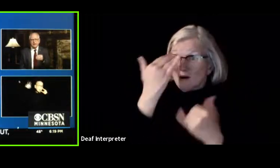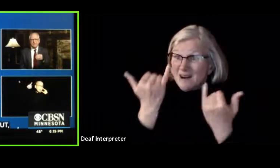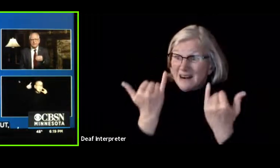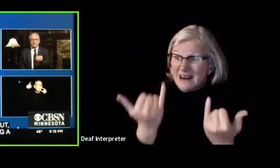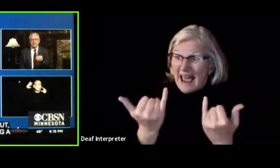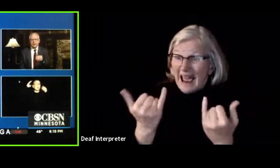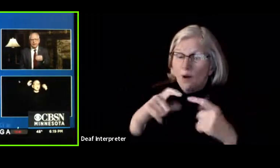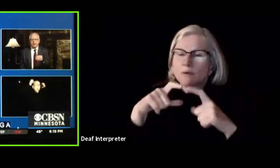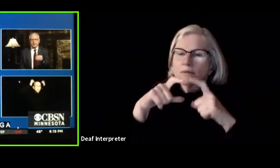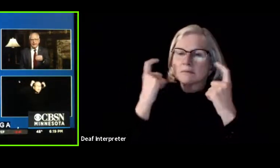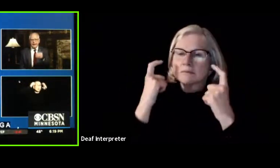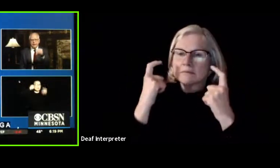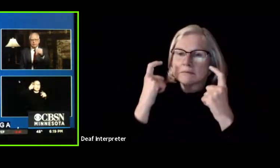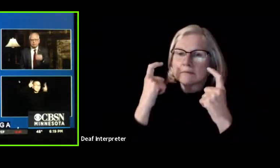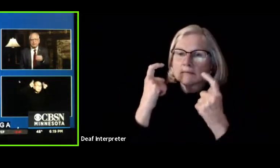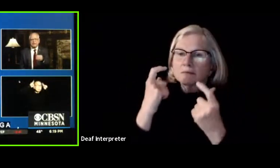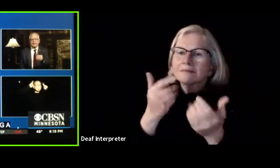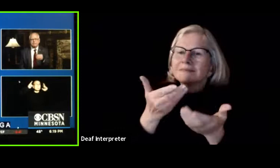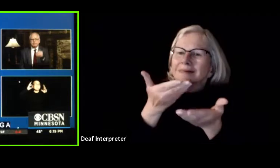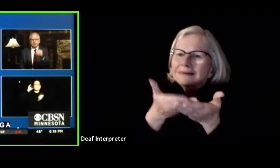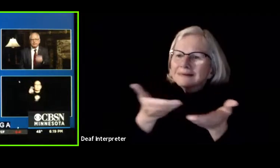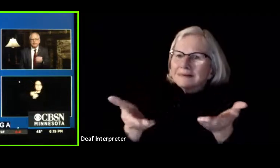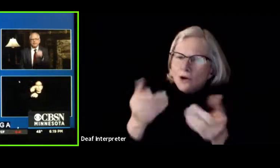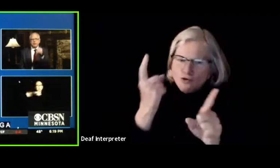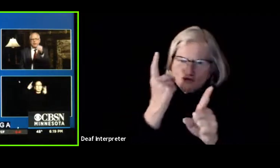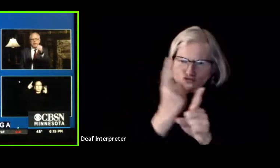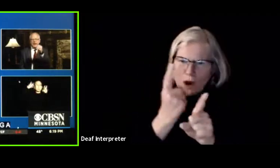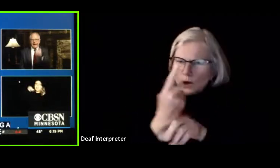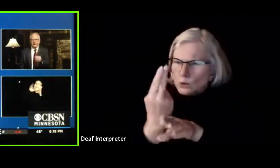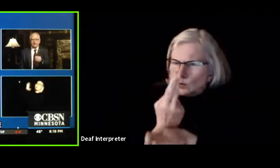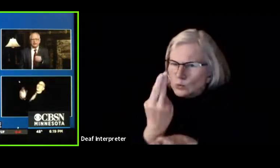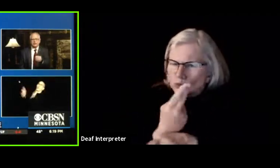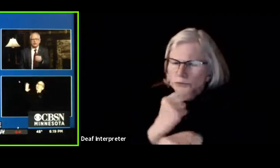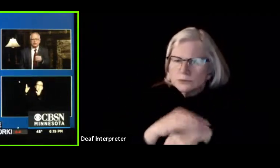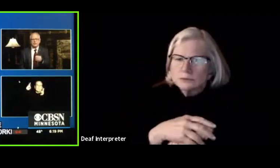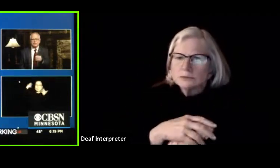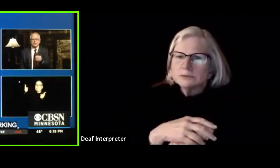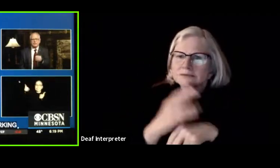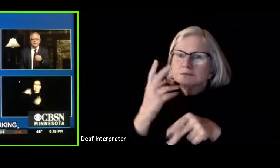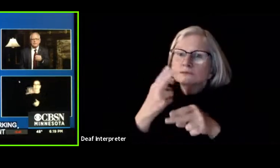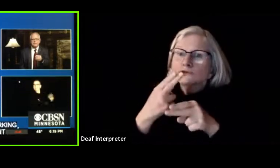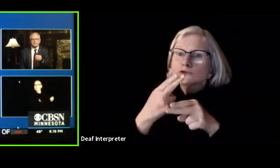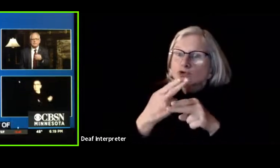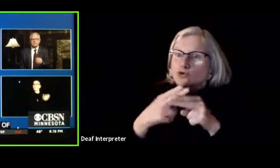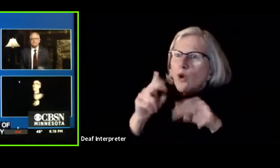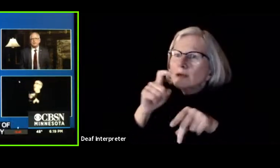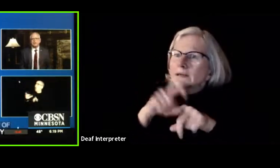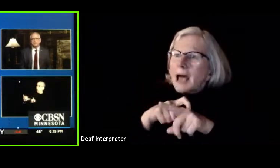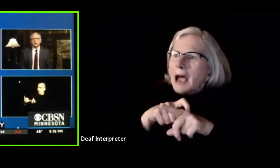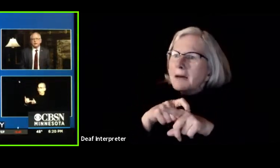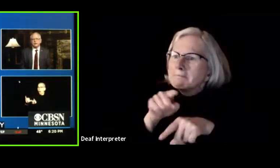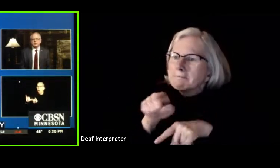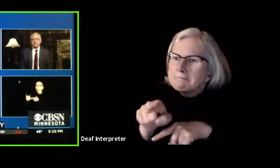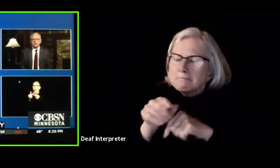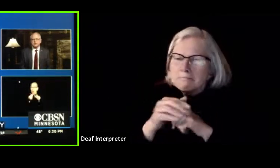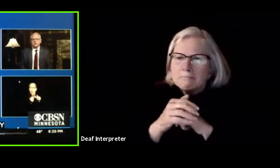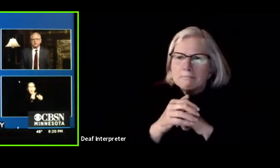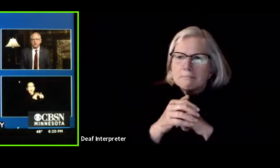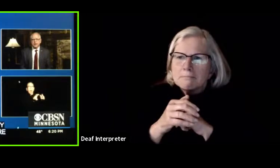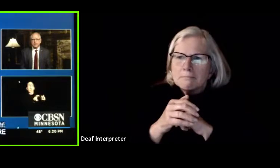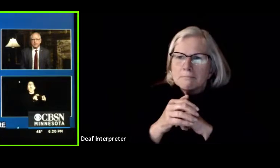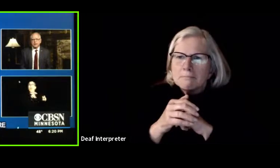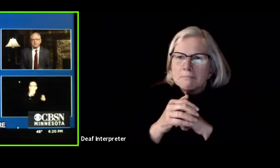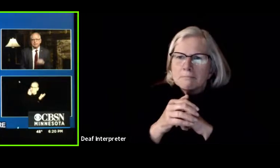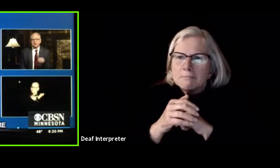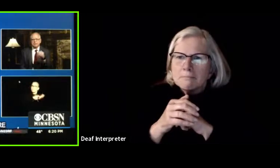of time in there, and a pretty predictable activity you're doing, we see very low risk in the